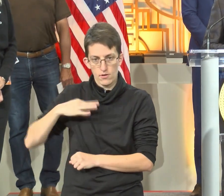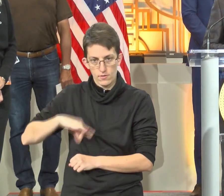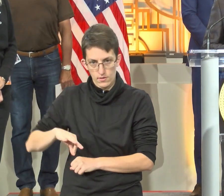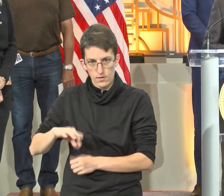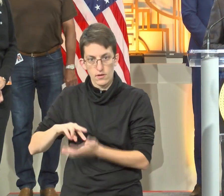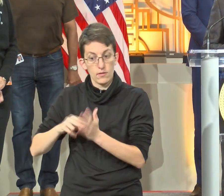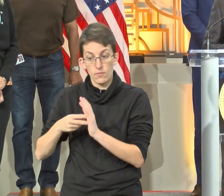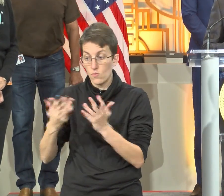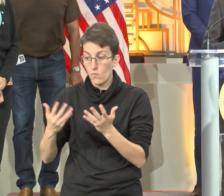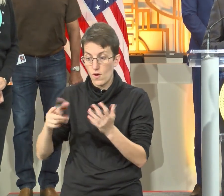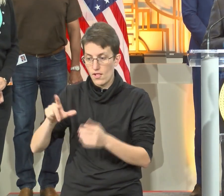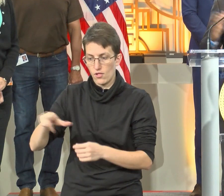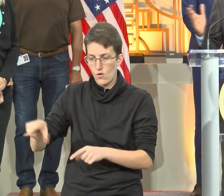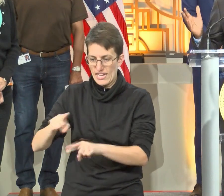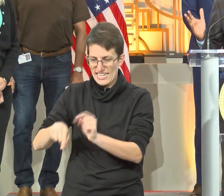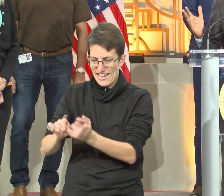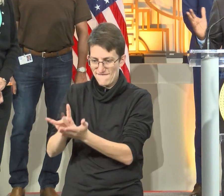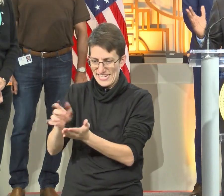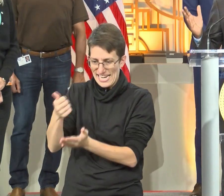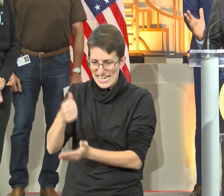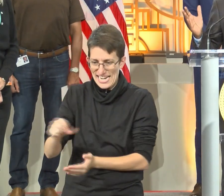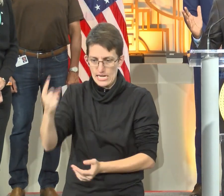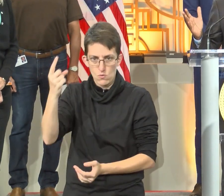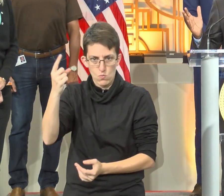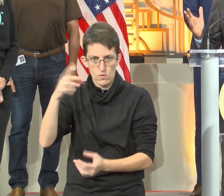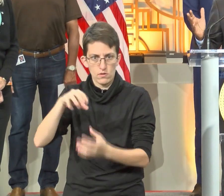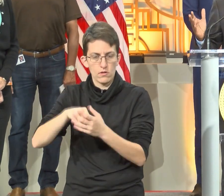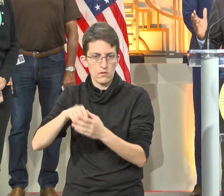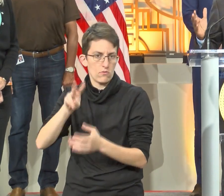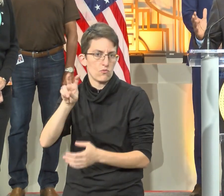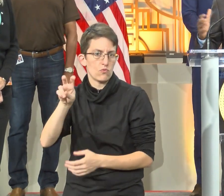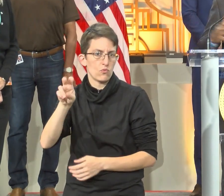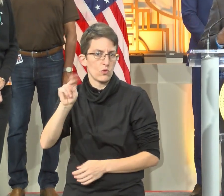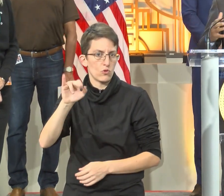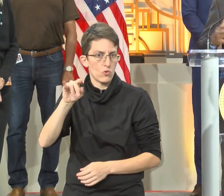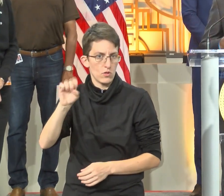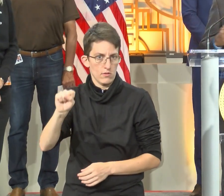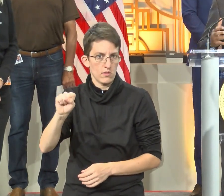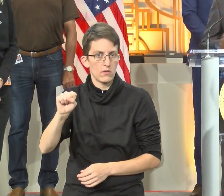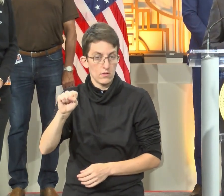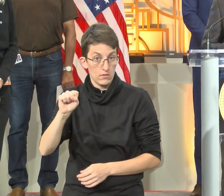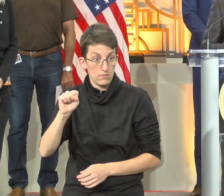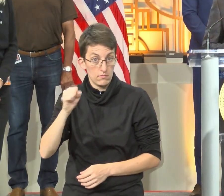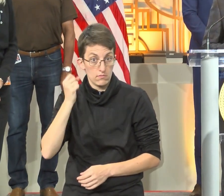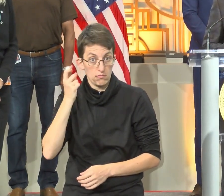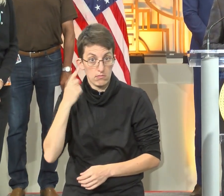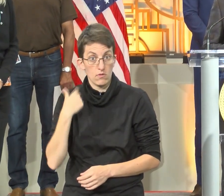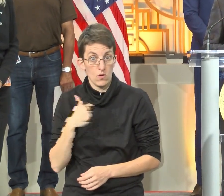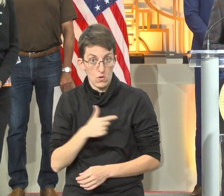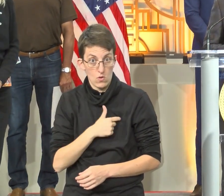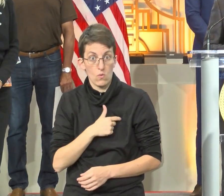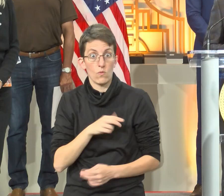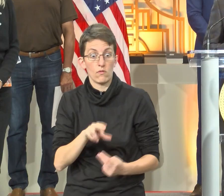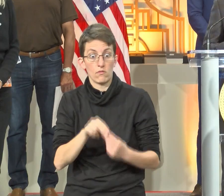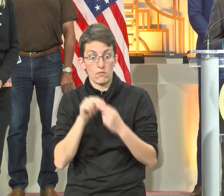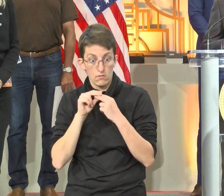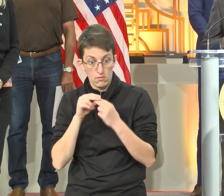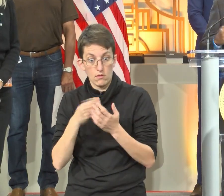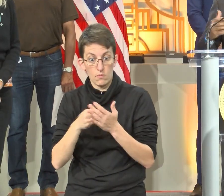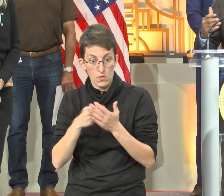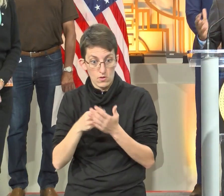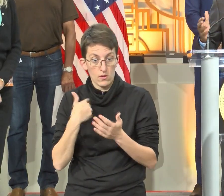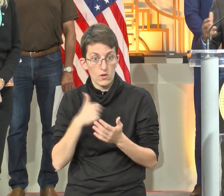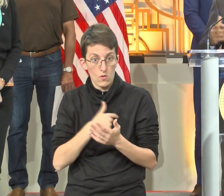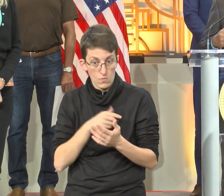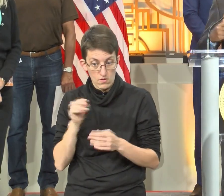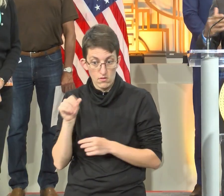then the landlord is agreeing not to evict anyone in that 200-unit complex. So we're leveraging the dollars that we're putting forth to go